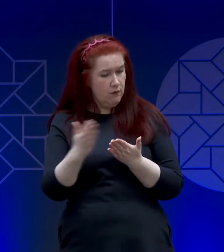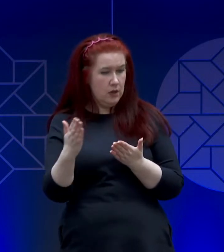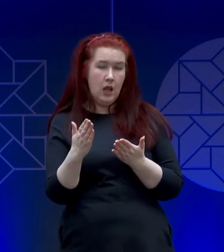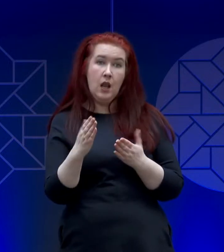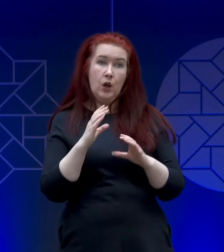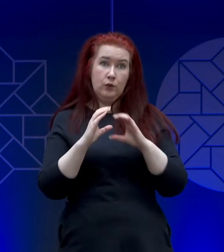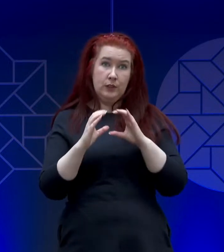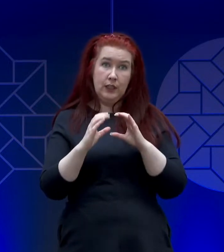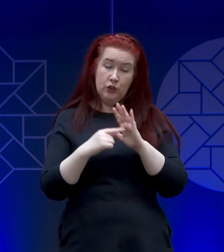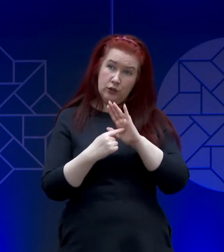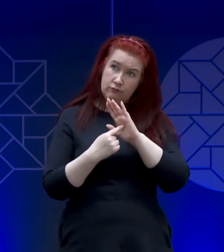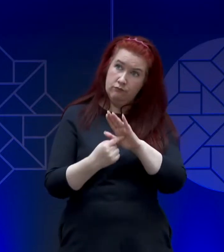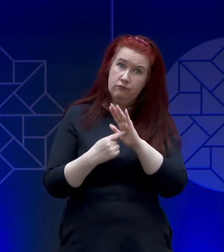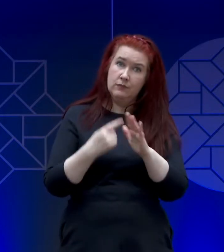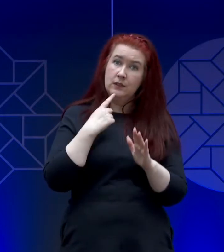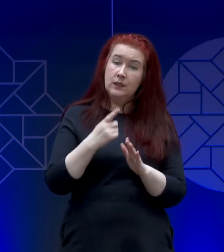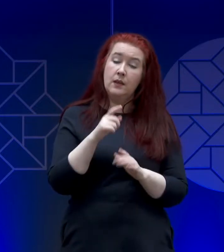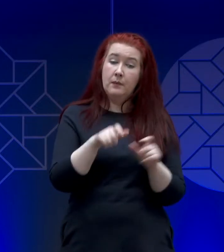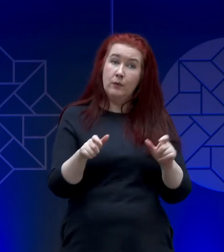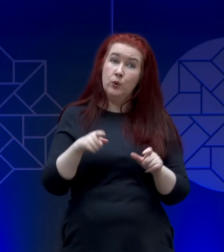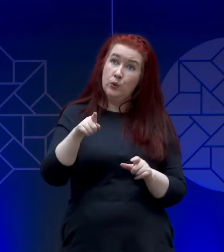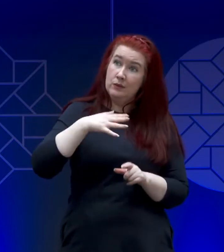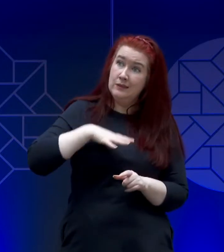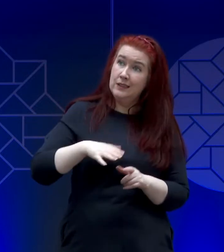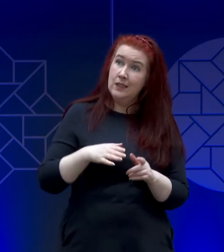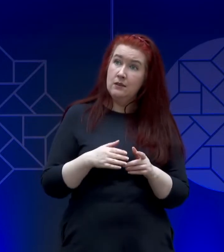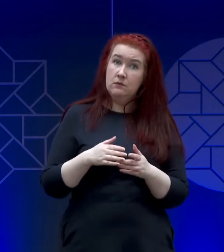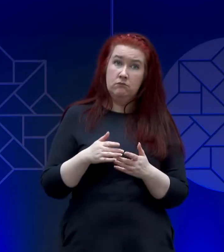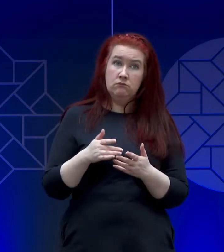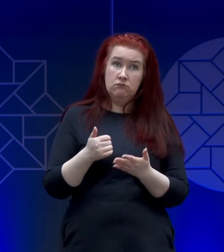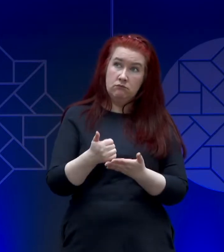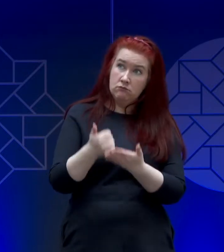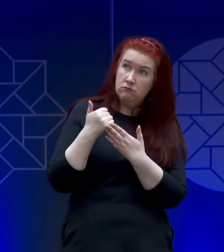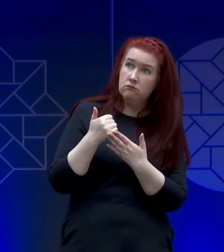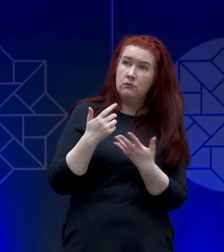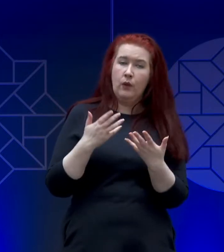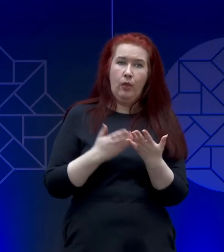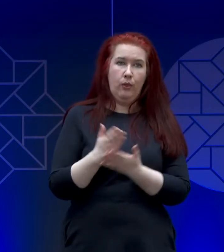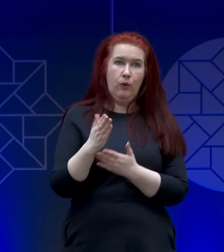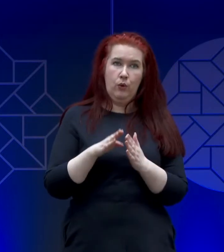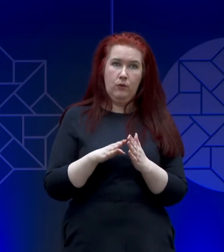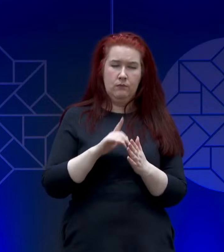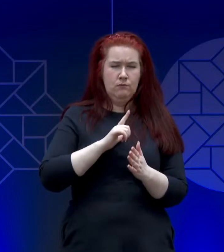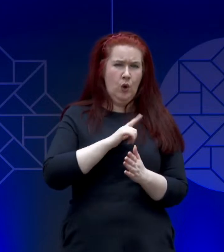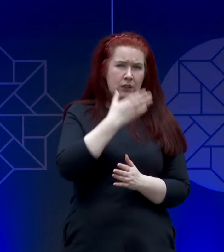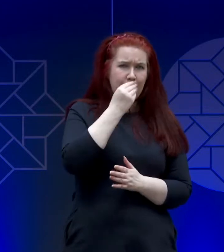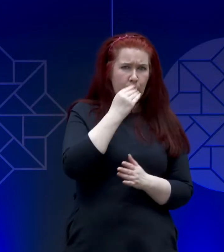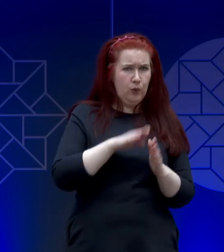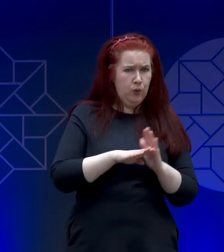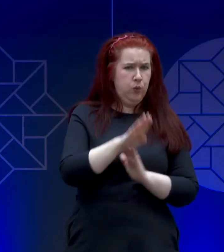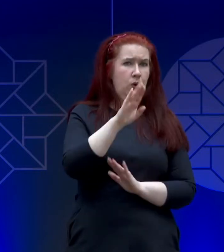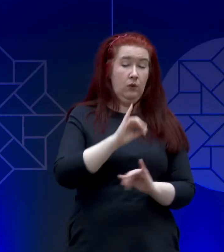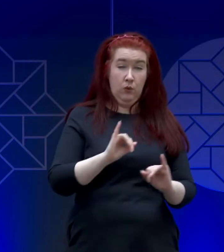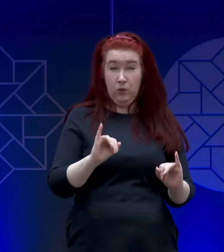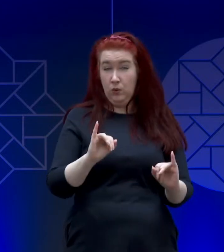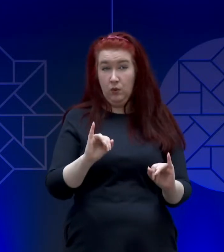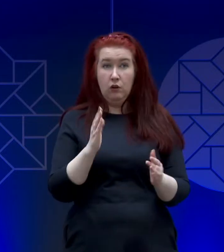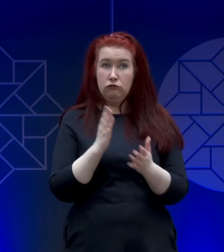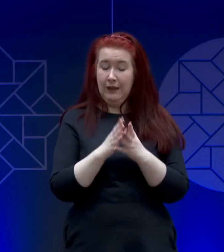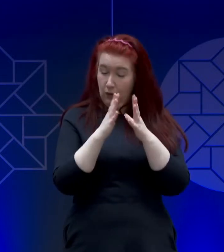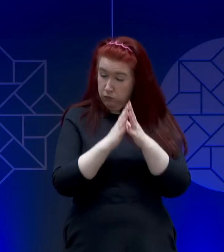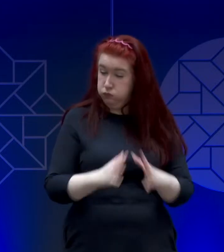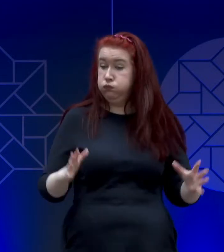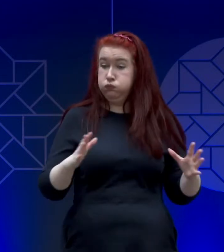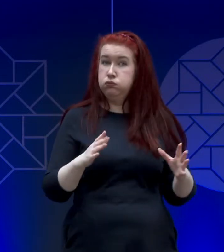where people should go for assistance during a spike in the flu cases, which were of colossal